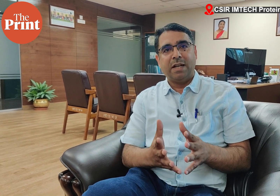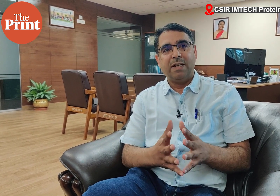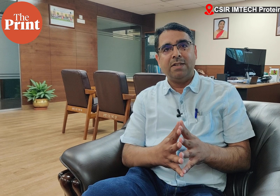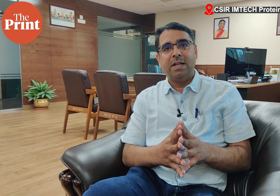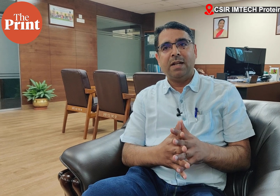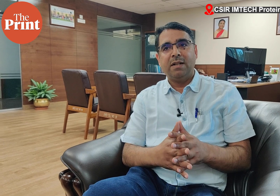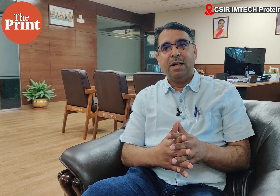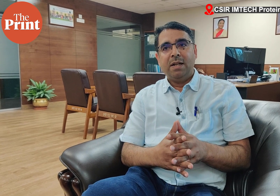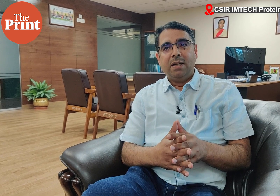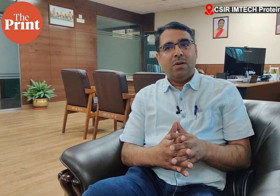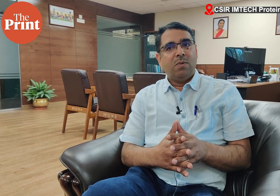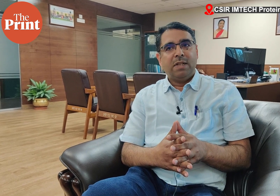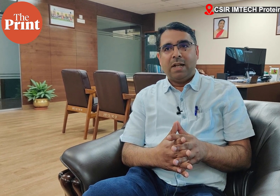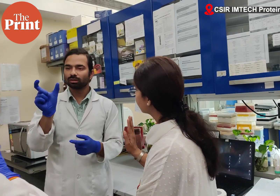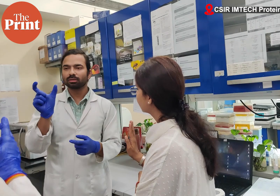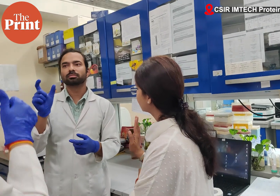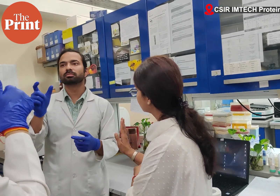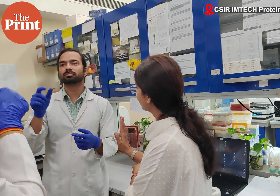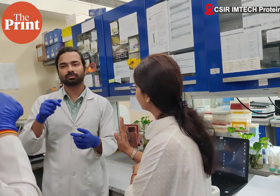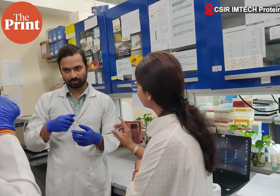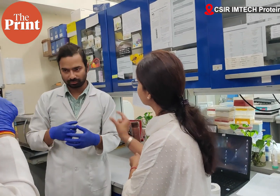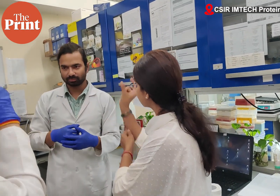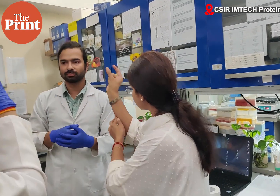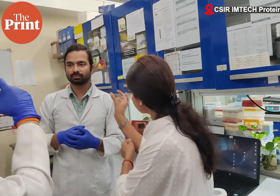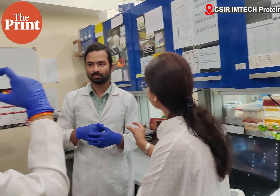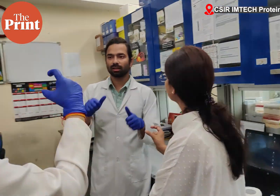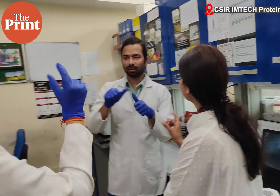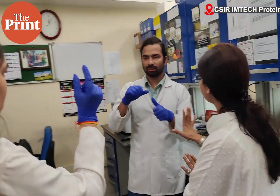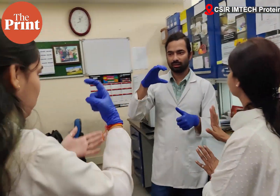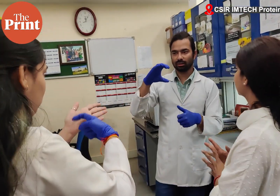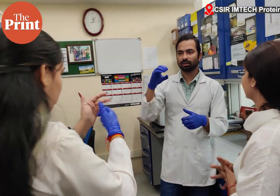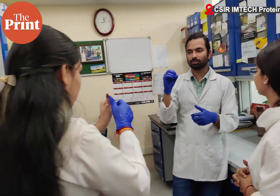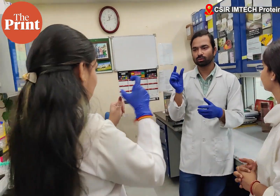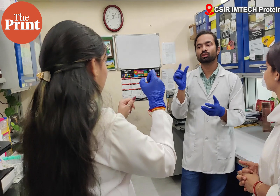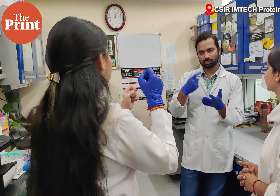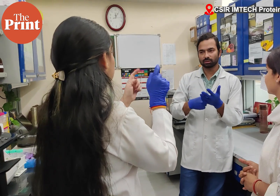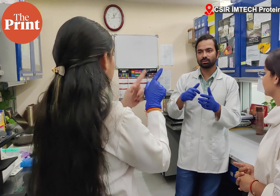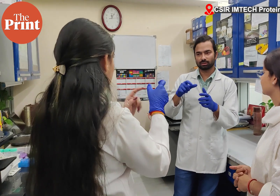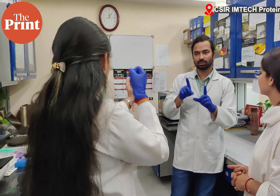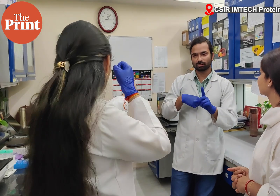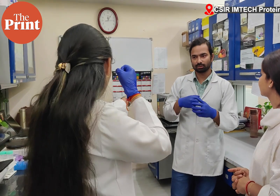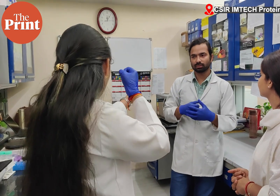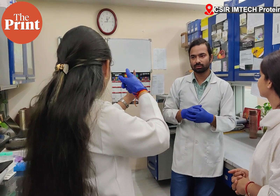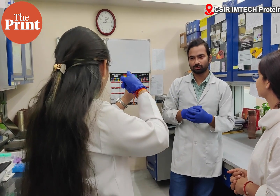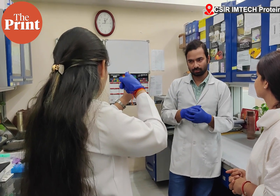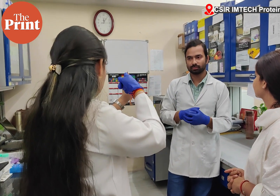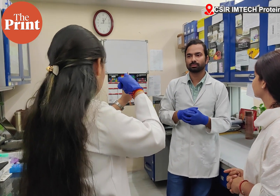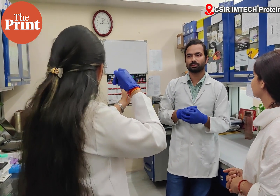challenge and over the last two years, she has really put together a program where the